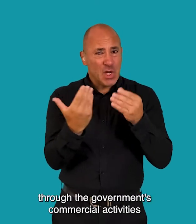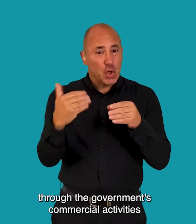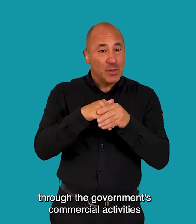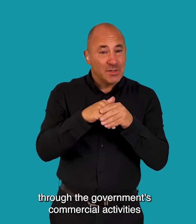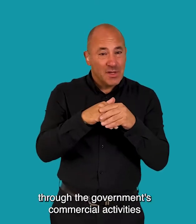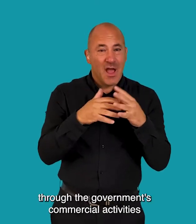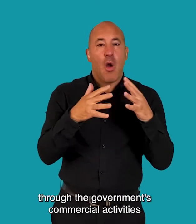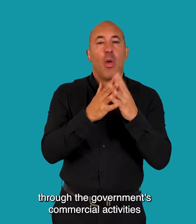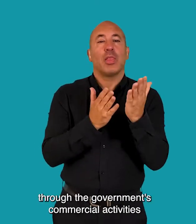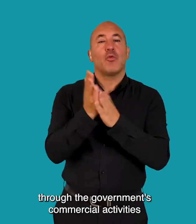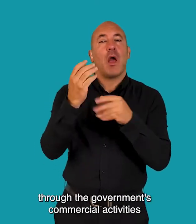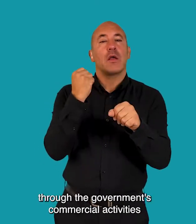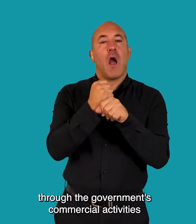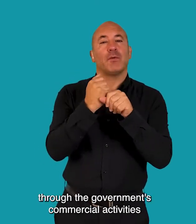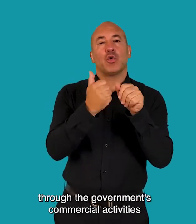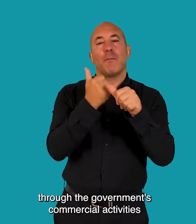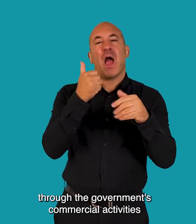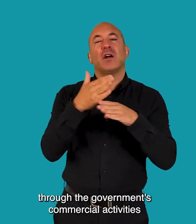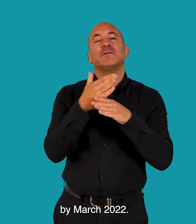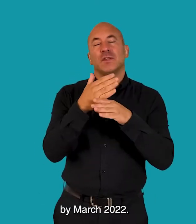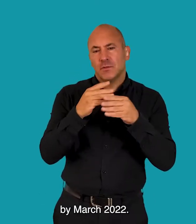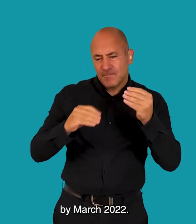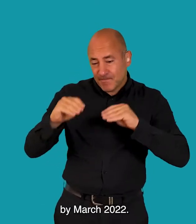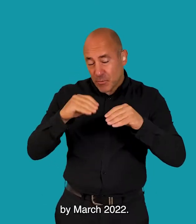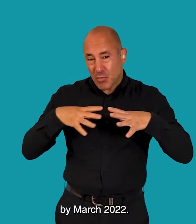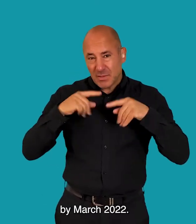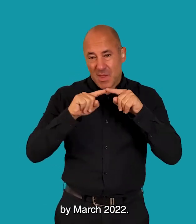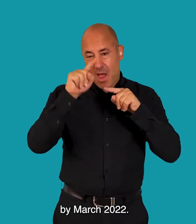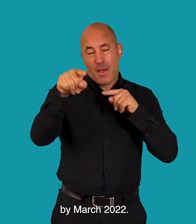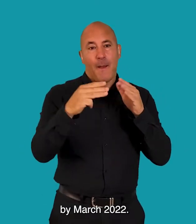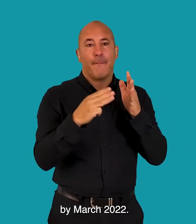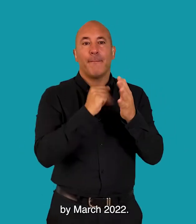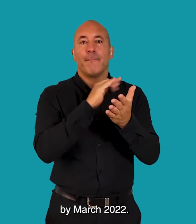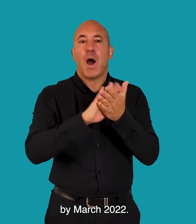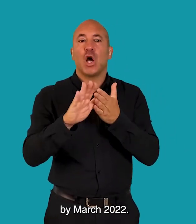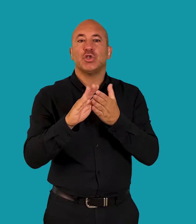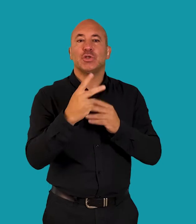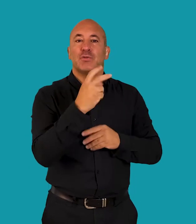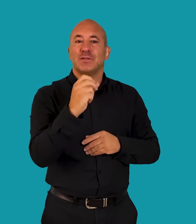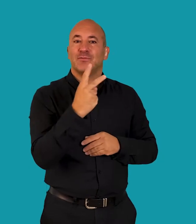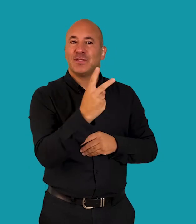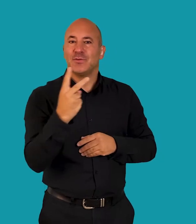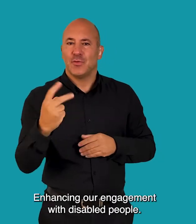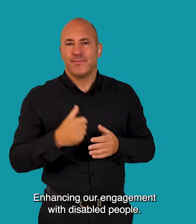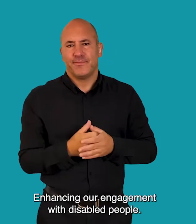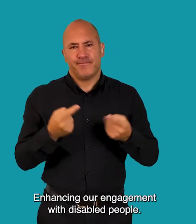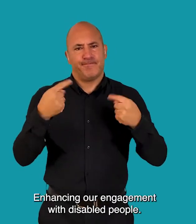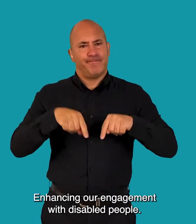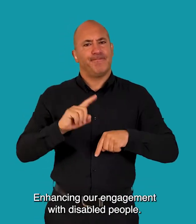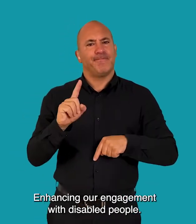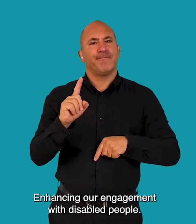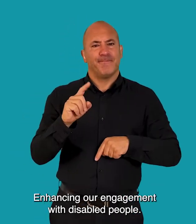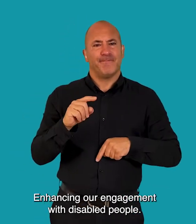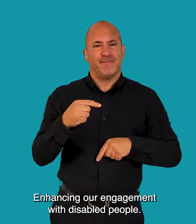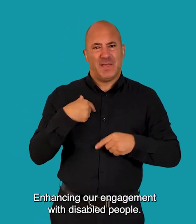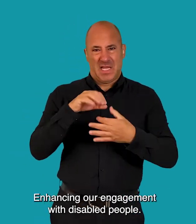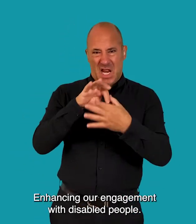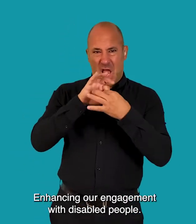the government's commercial activities by March 2022. Enhancing our engagement with